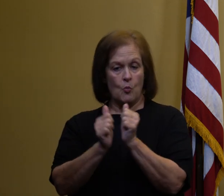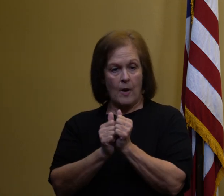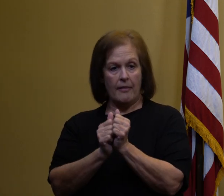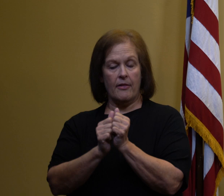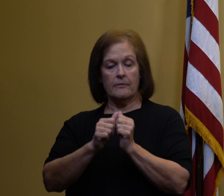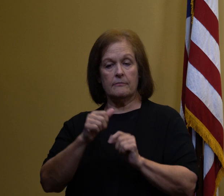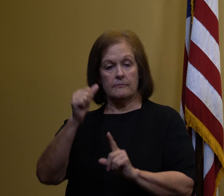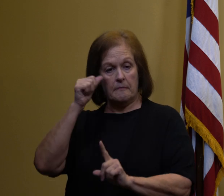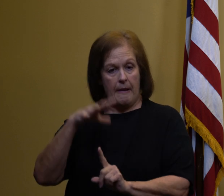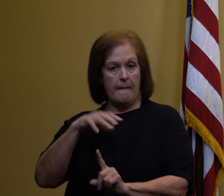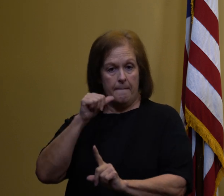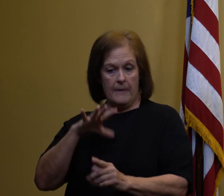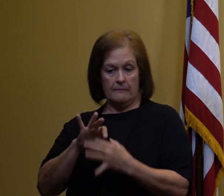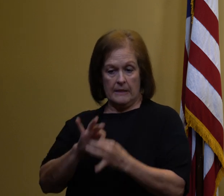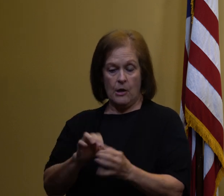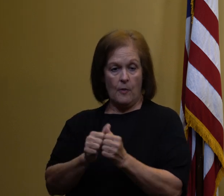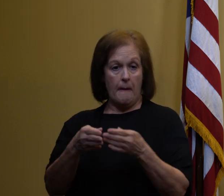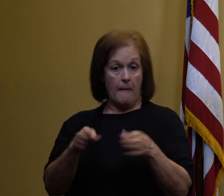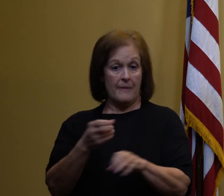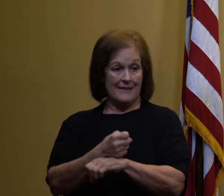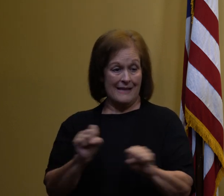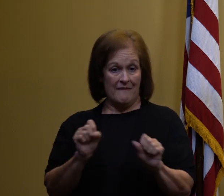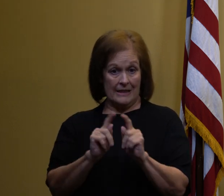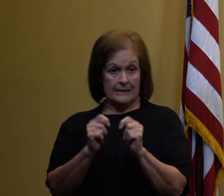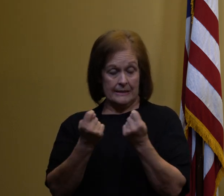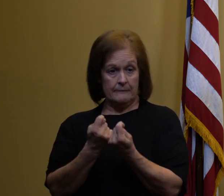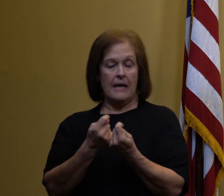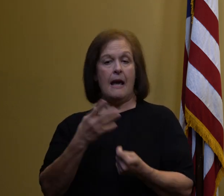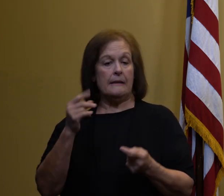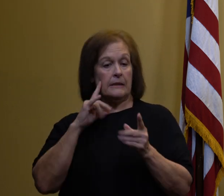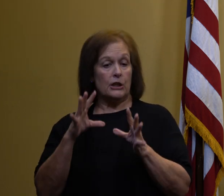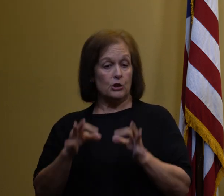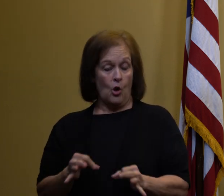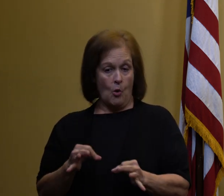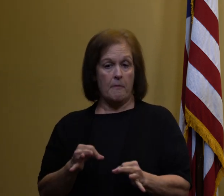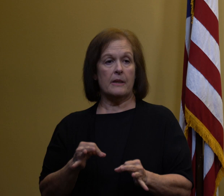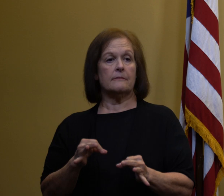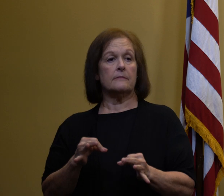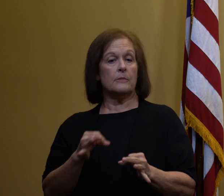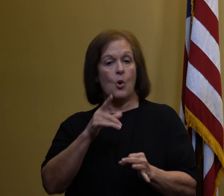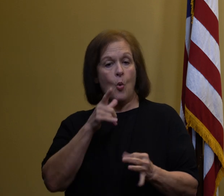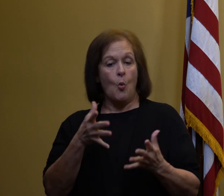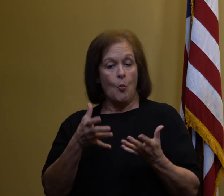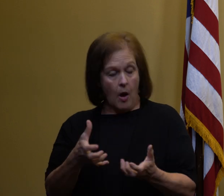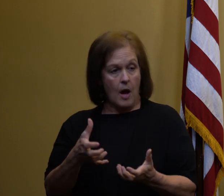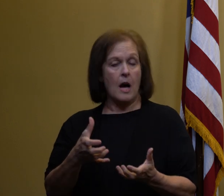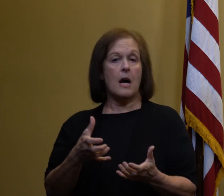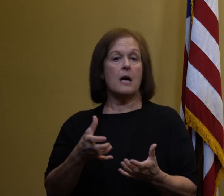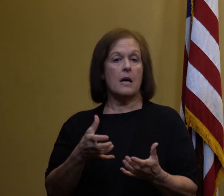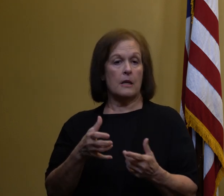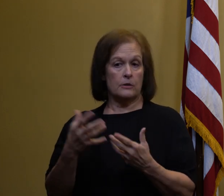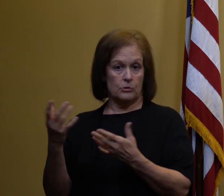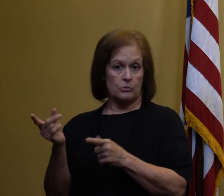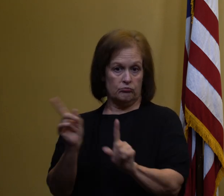men and women associated with our public safety teams, and will determine who is eligible, who wants to go forward